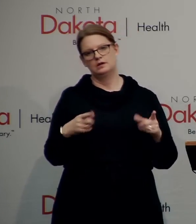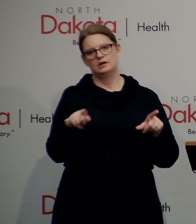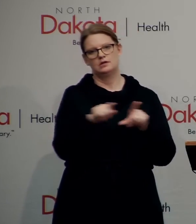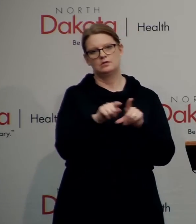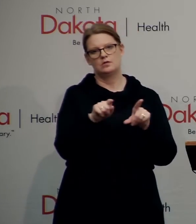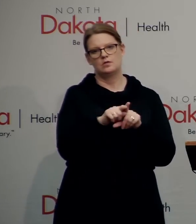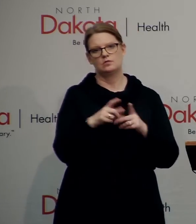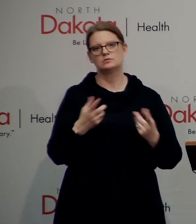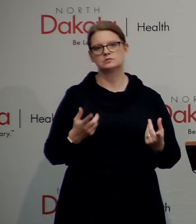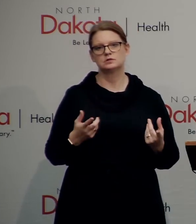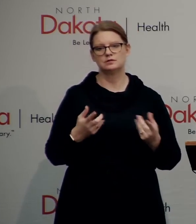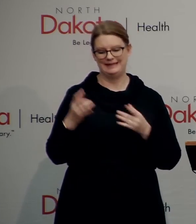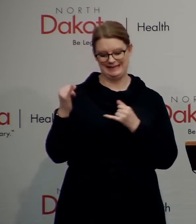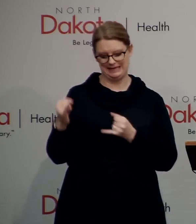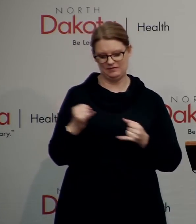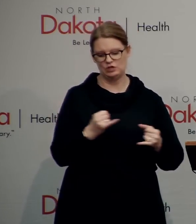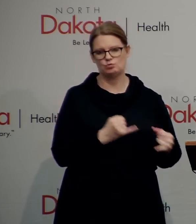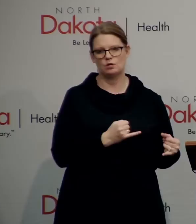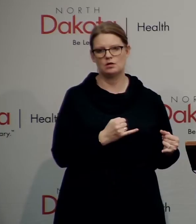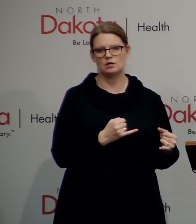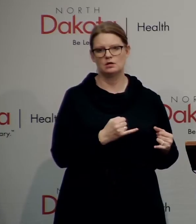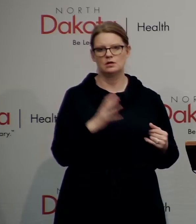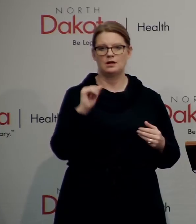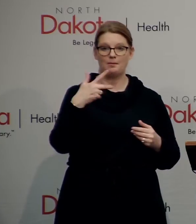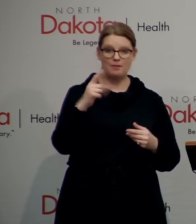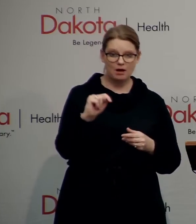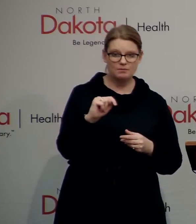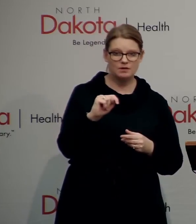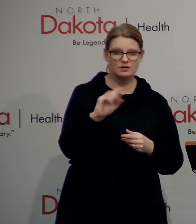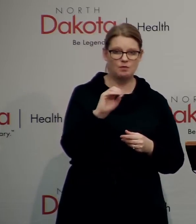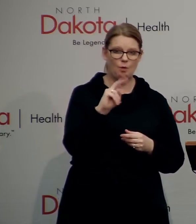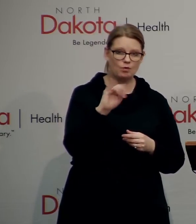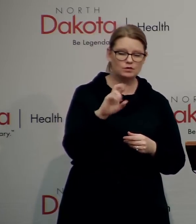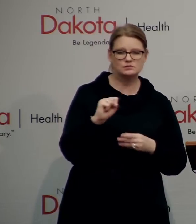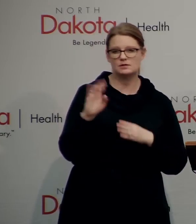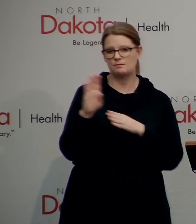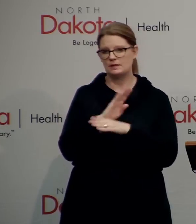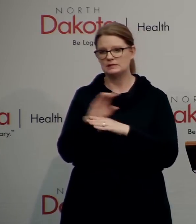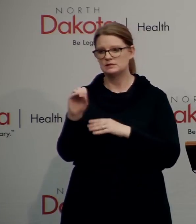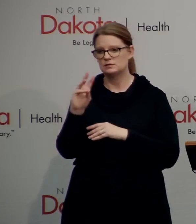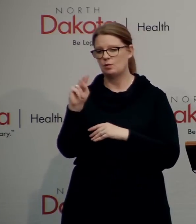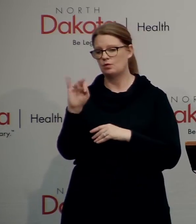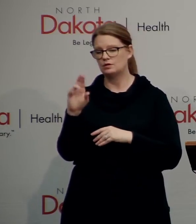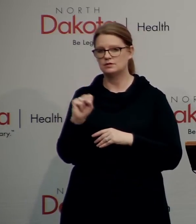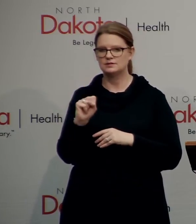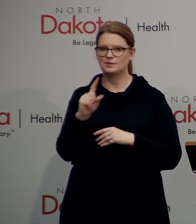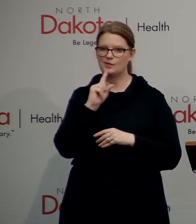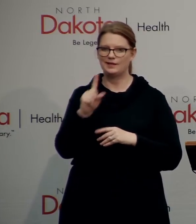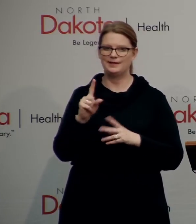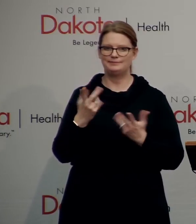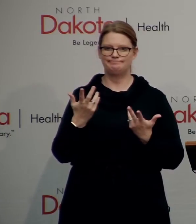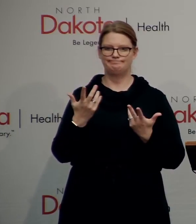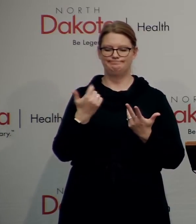that individual apartment owners and business owners are going to have to take a look at their own,